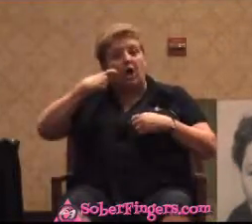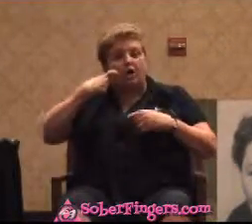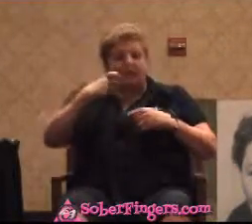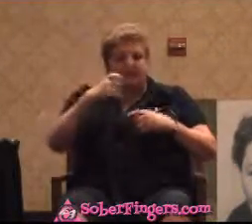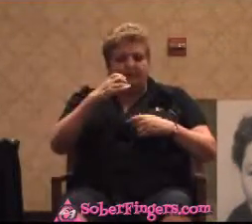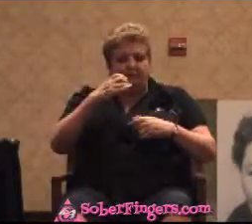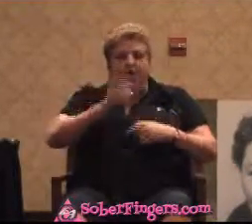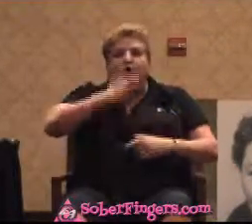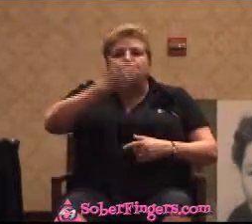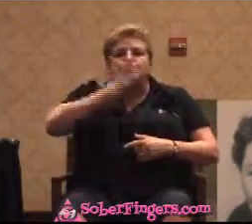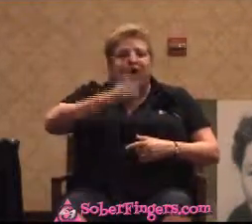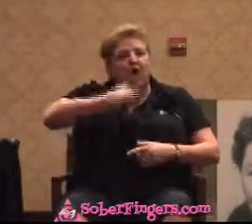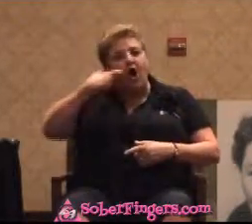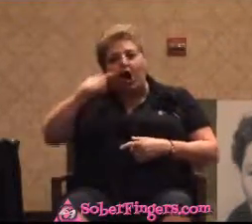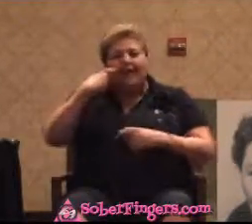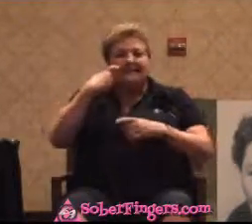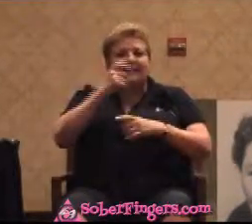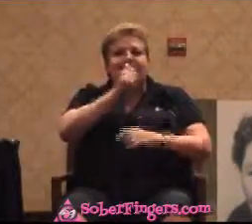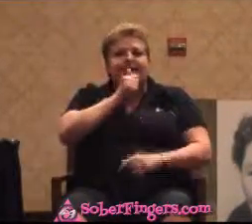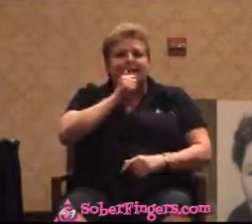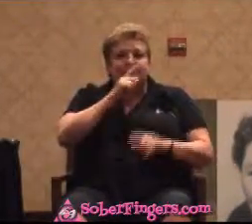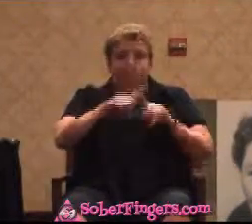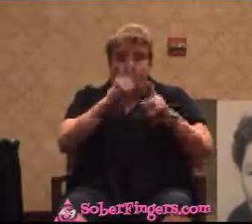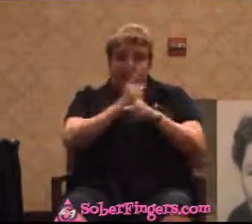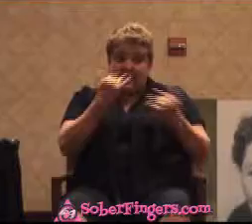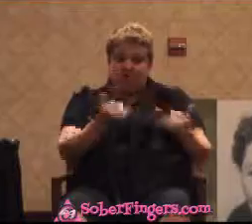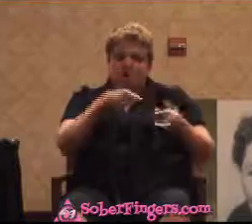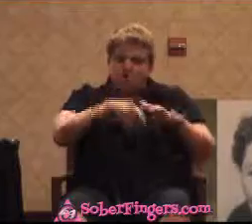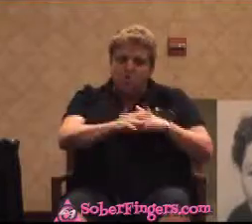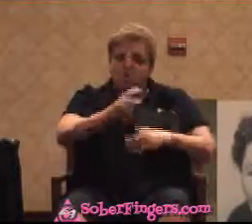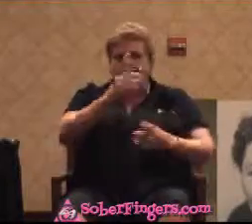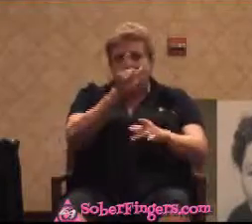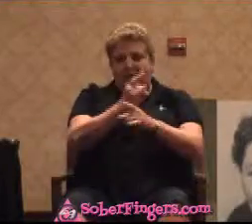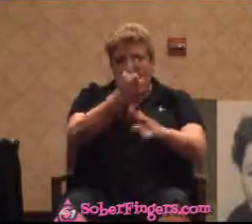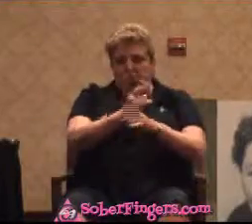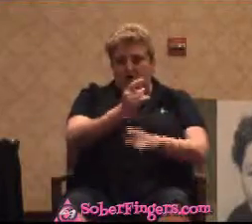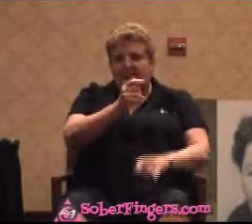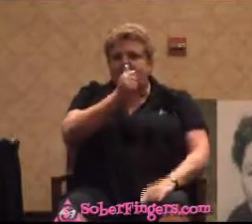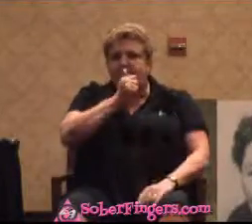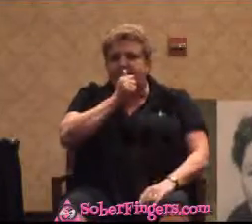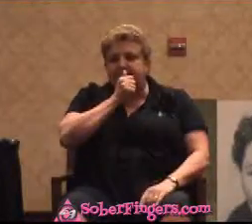now, you are in Alcoholics Anonymous. I'm telling you this for a reason.